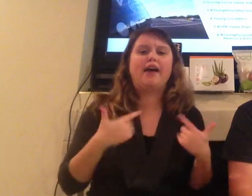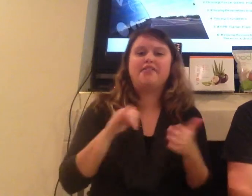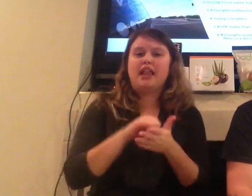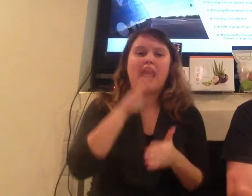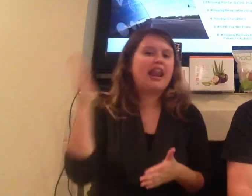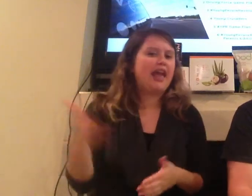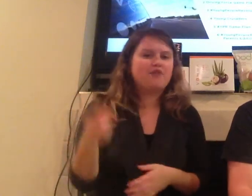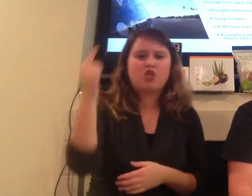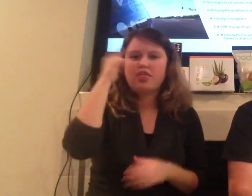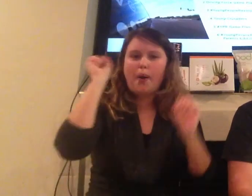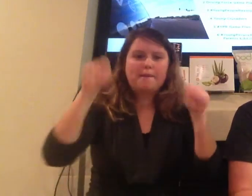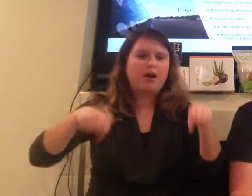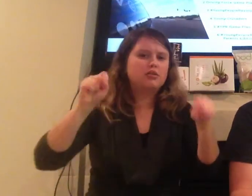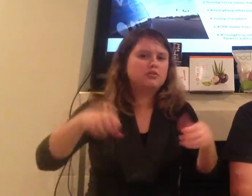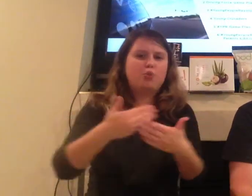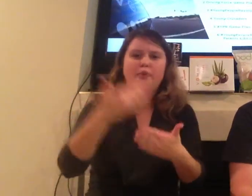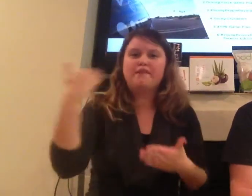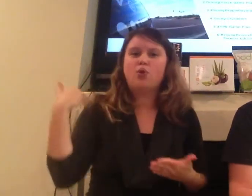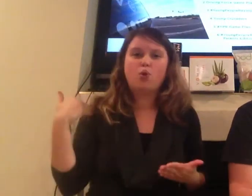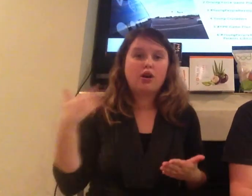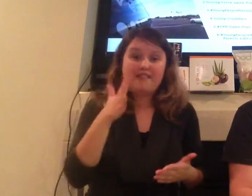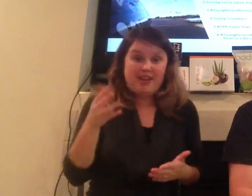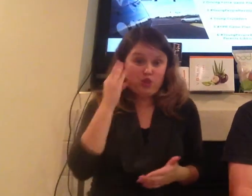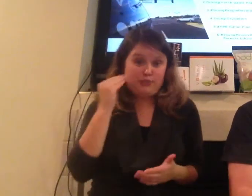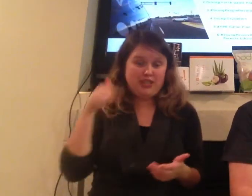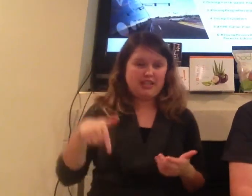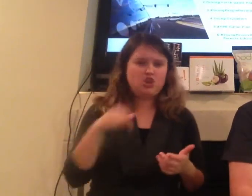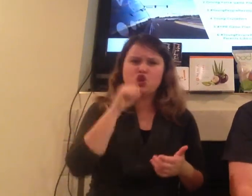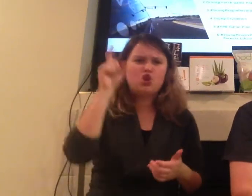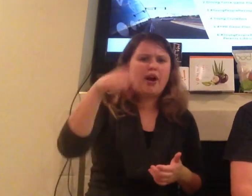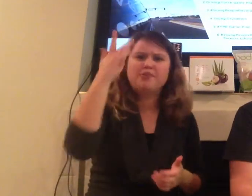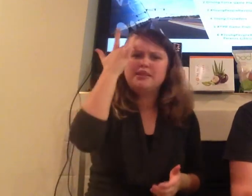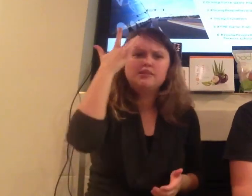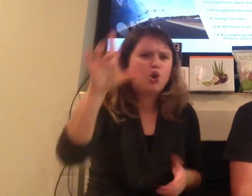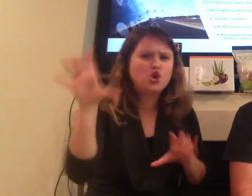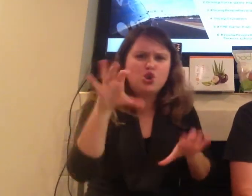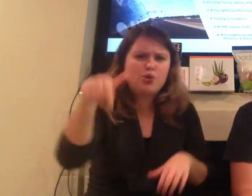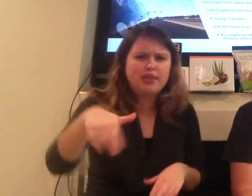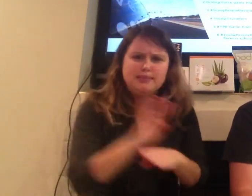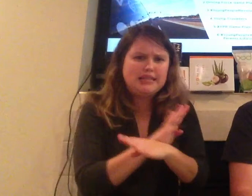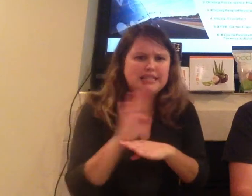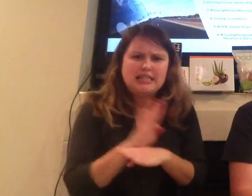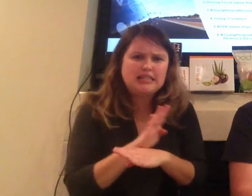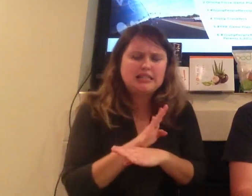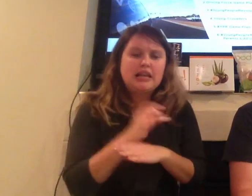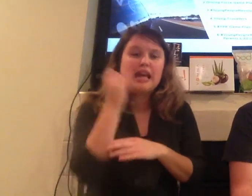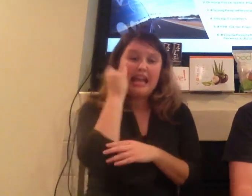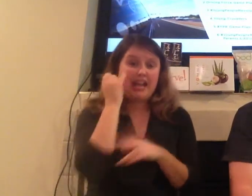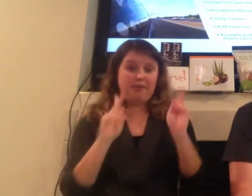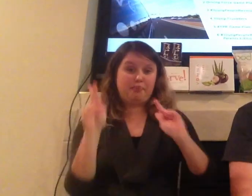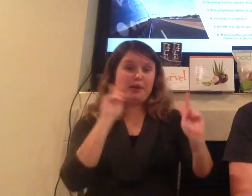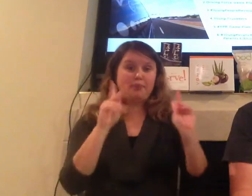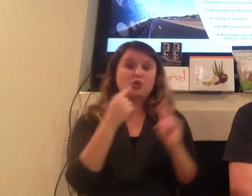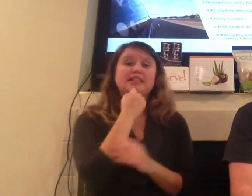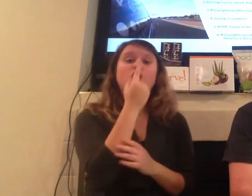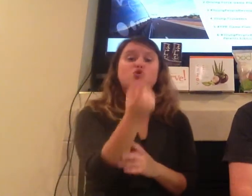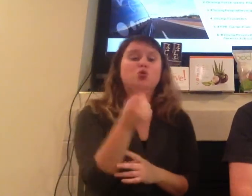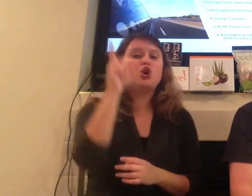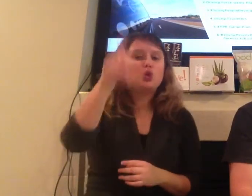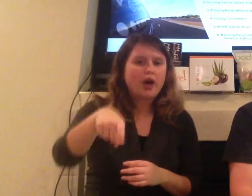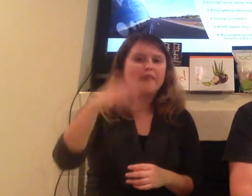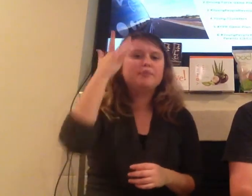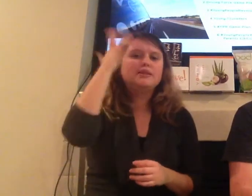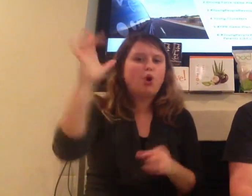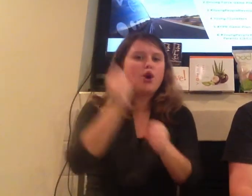never had any experience in anything like this, so you don't have to be smart to do this. If anybody ever told you that you had to be smart to make